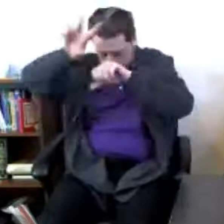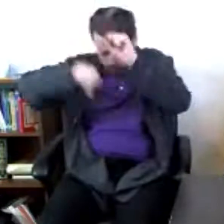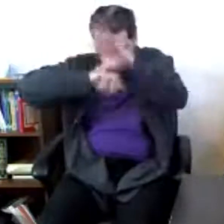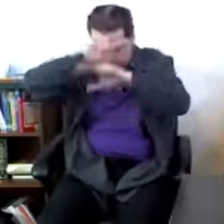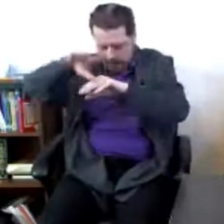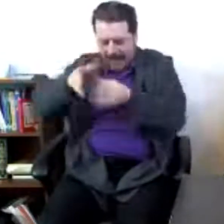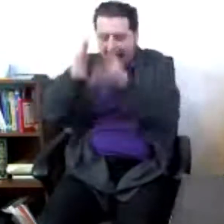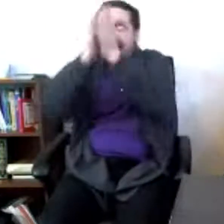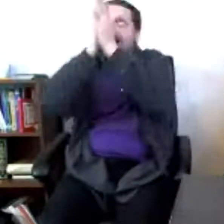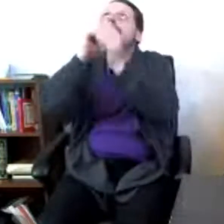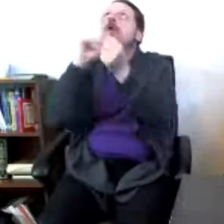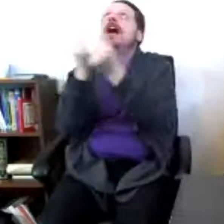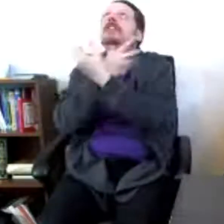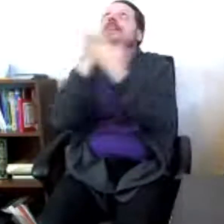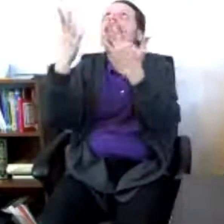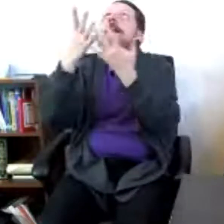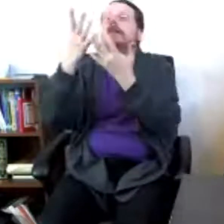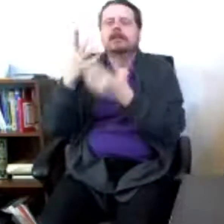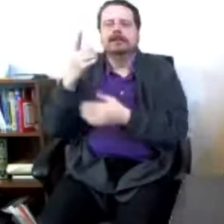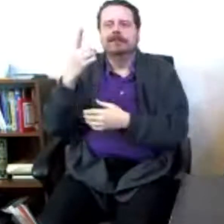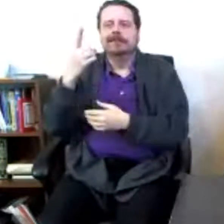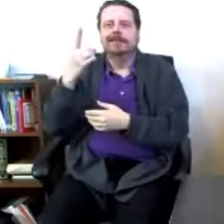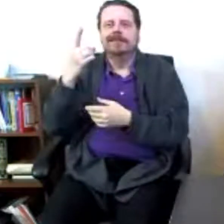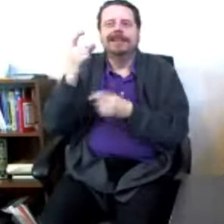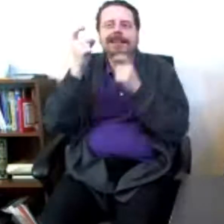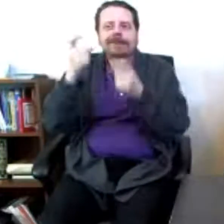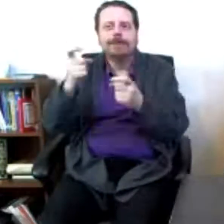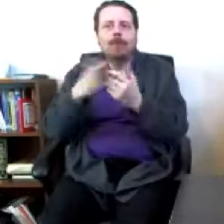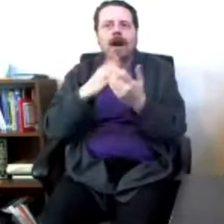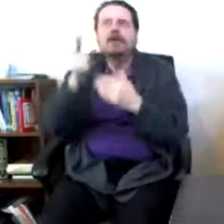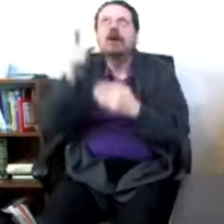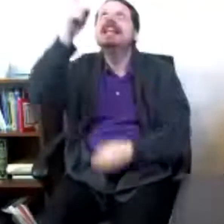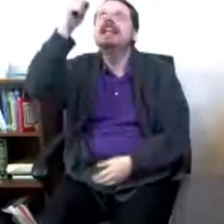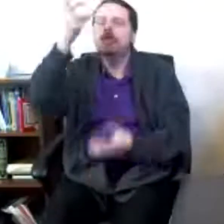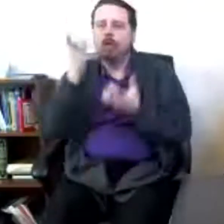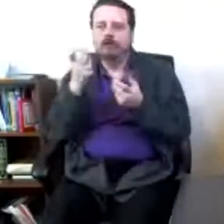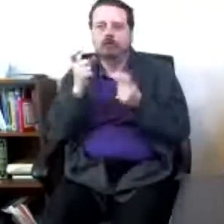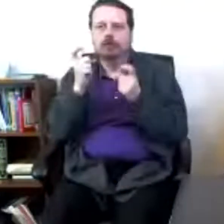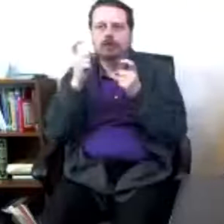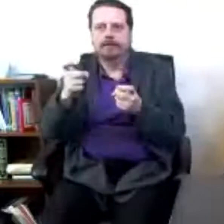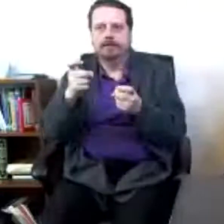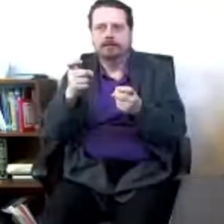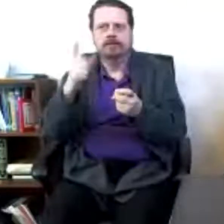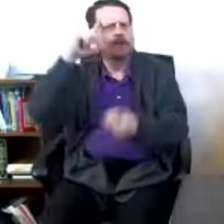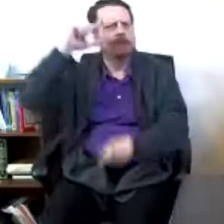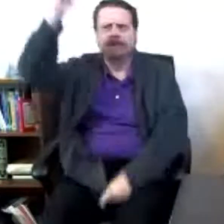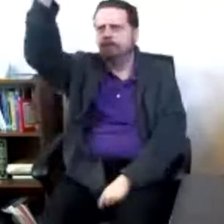world. He will give you what he designates for you. It's all up to his will.